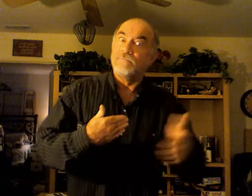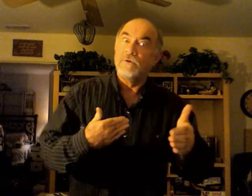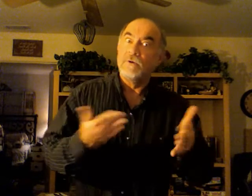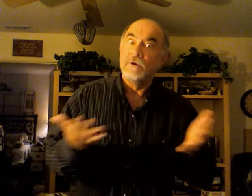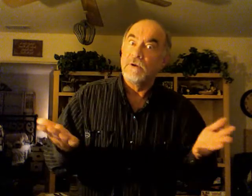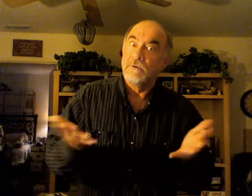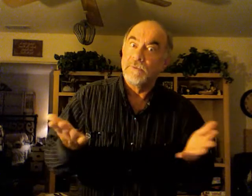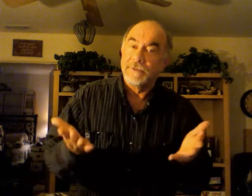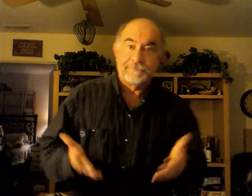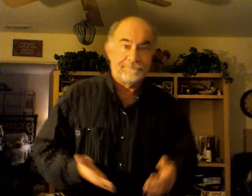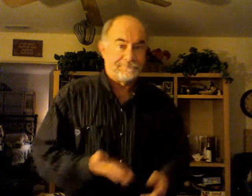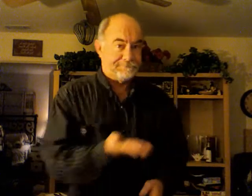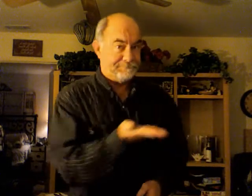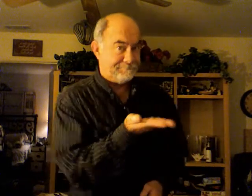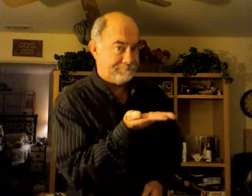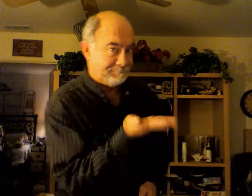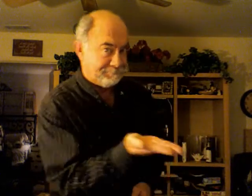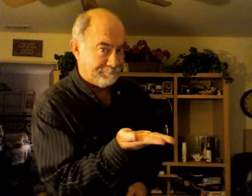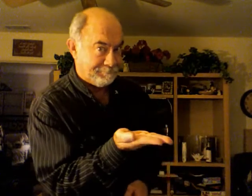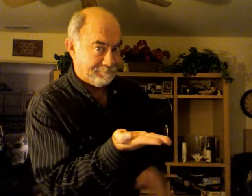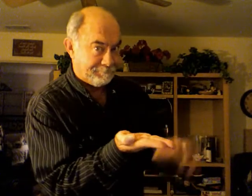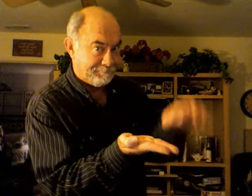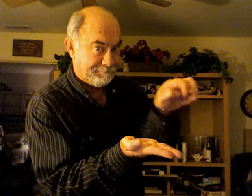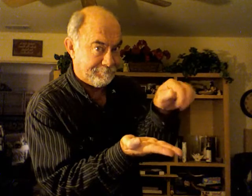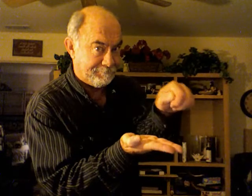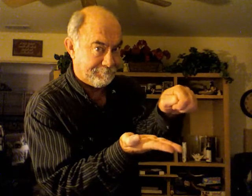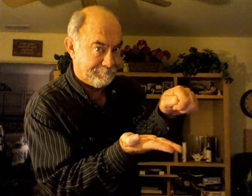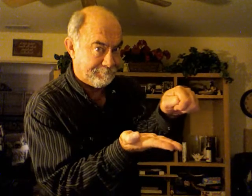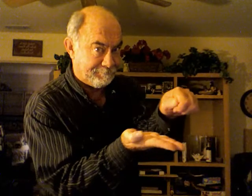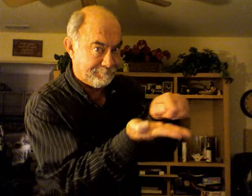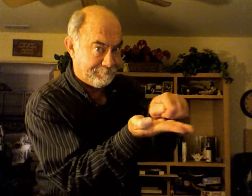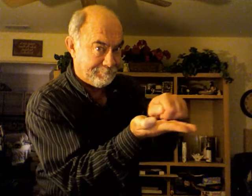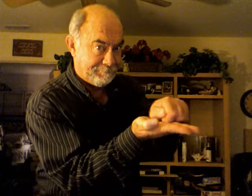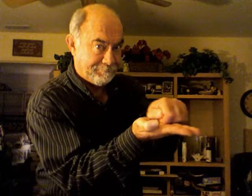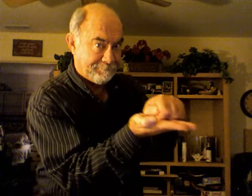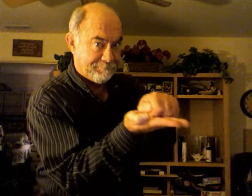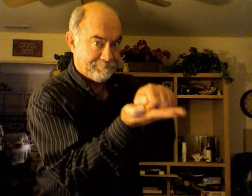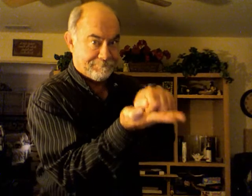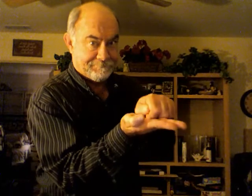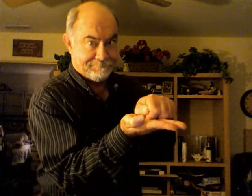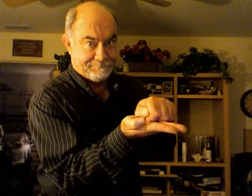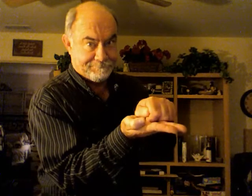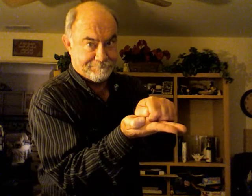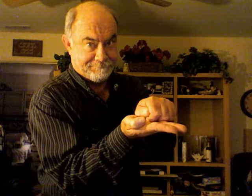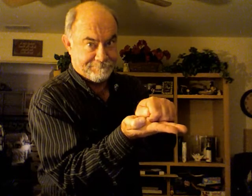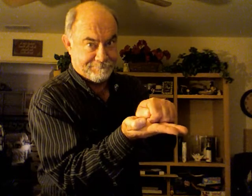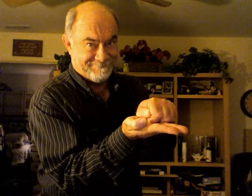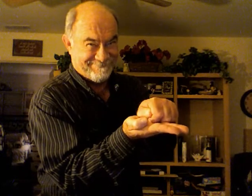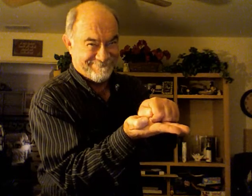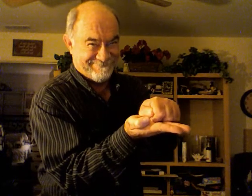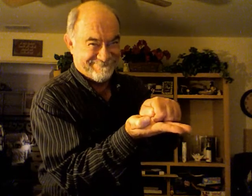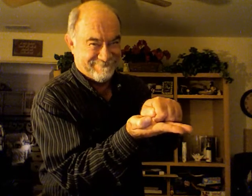before Thanksgiving. After Thanksgiving. Ah, the carving, the carved turkey.